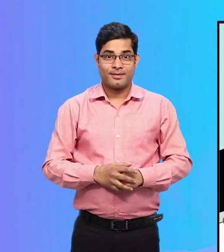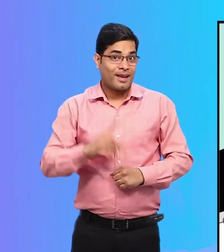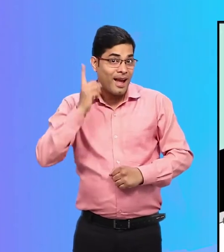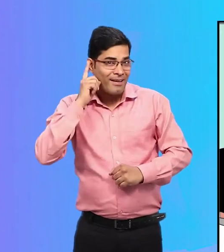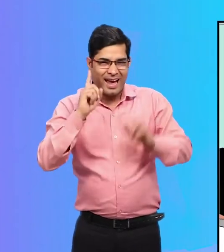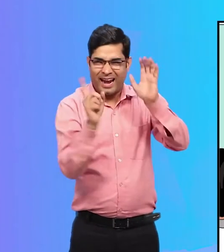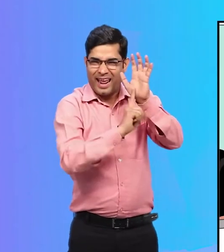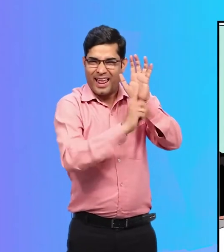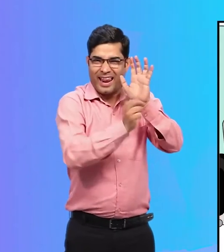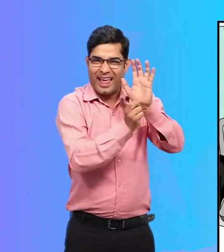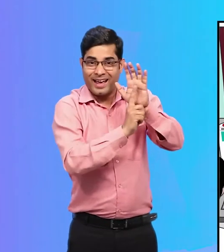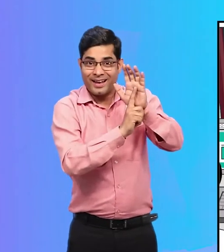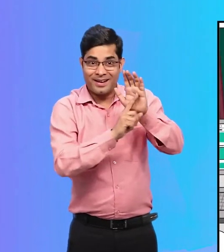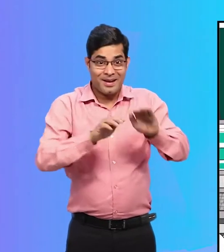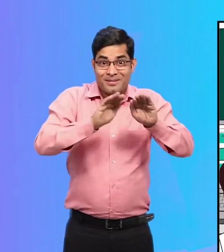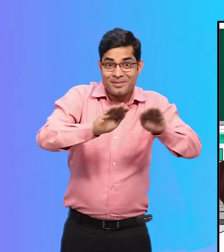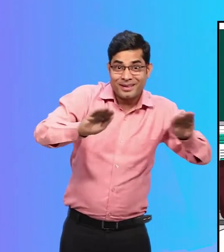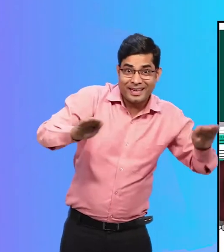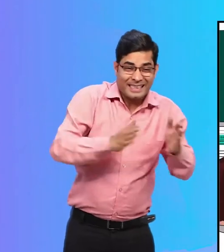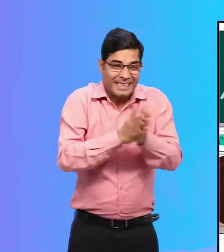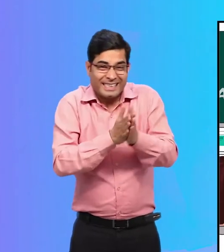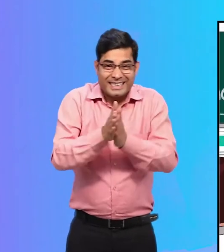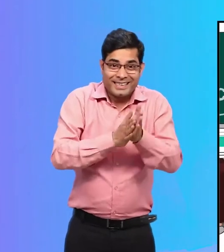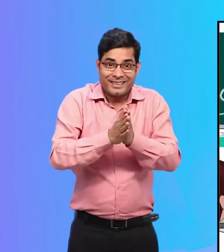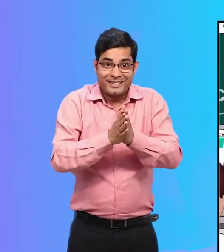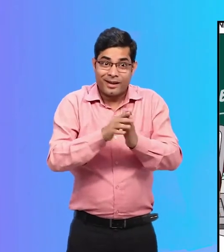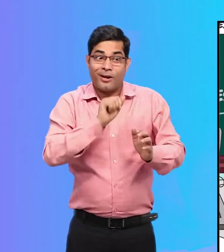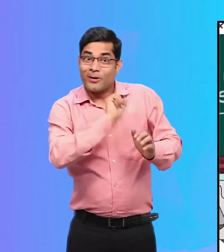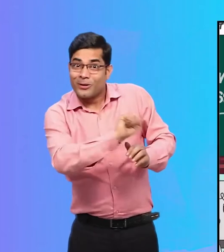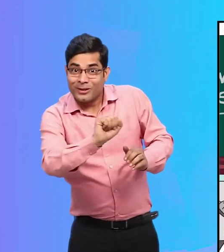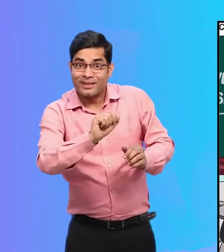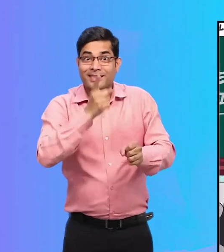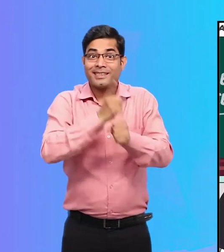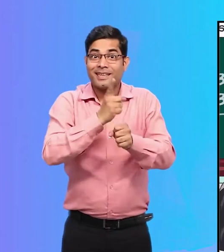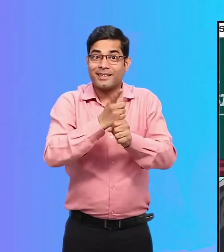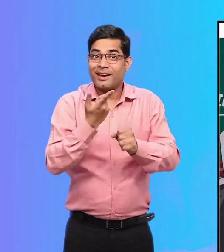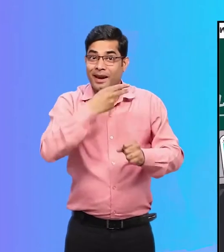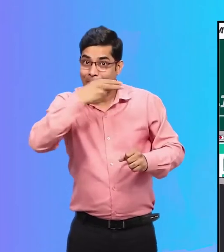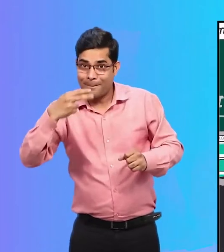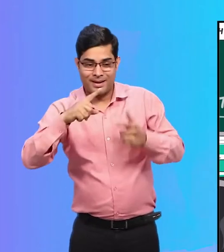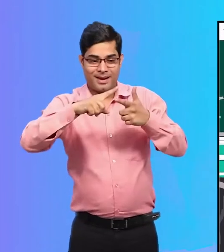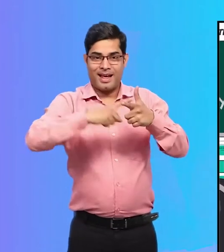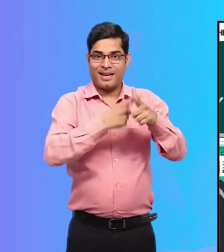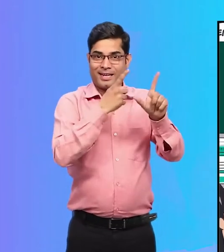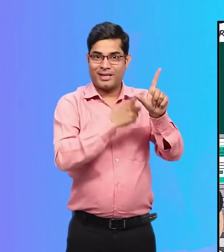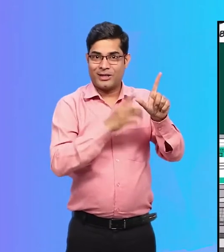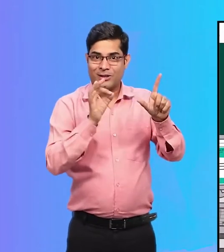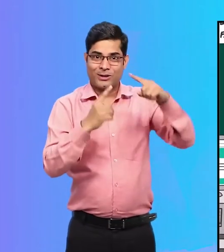The bell rang and the children headed excitedly to the computer lab for the next class with their